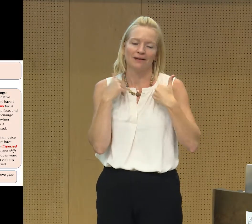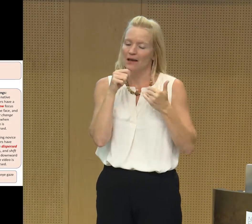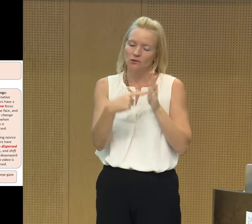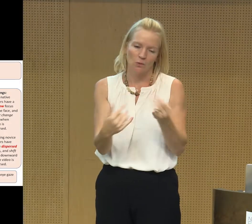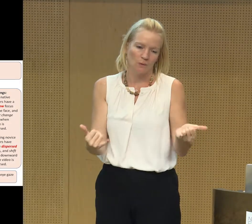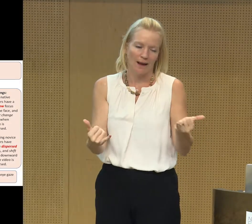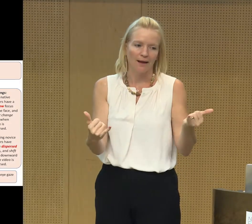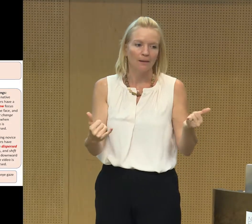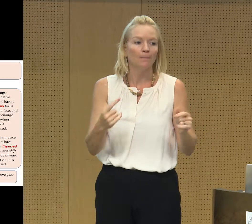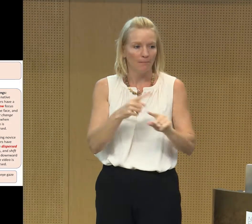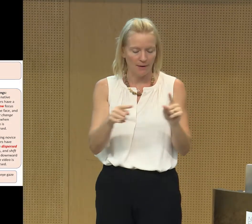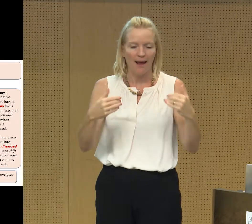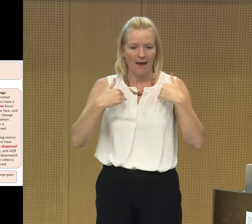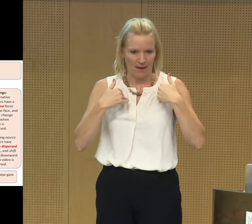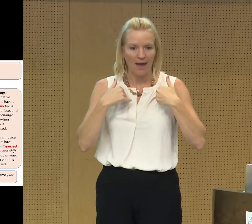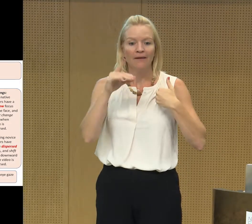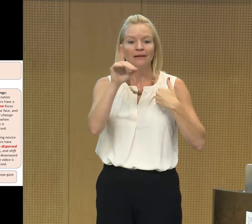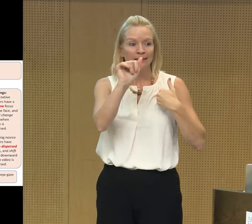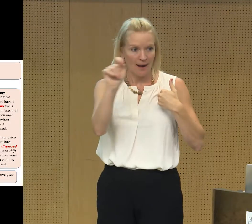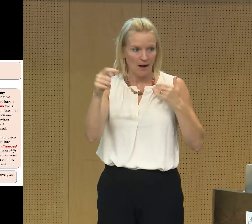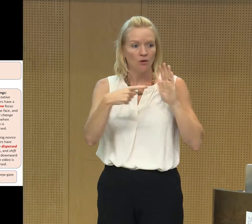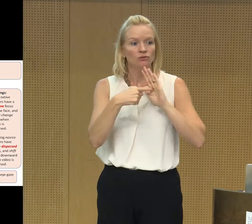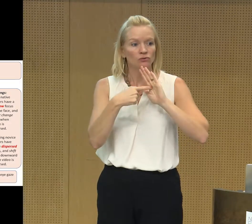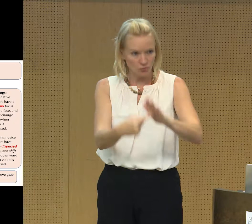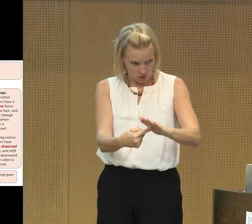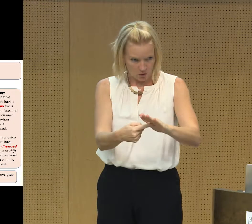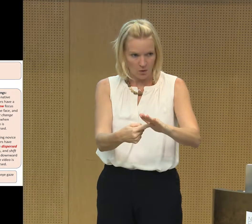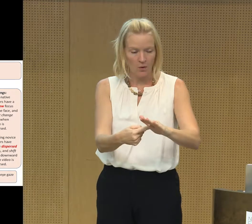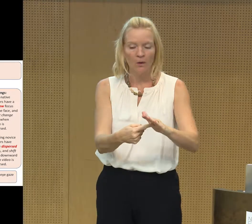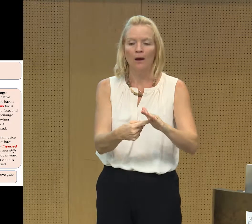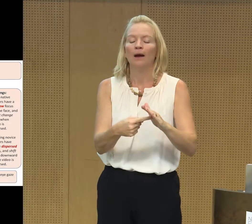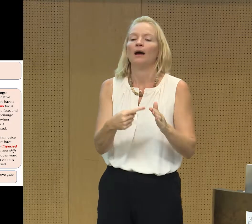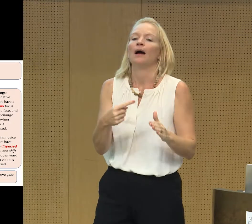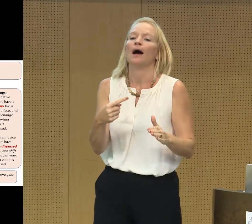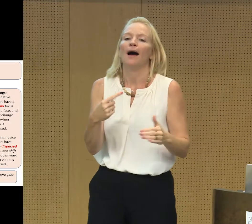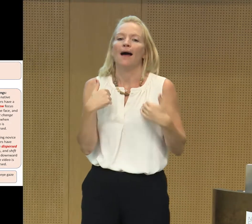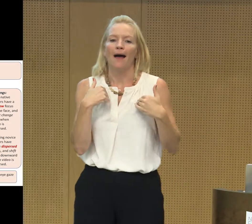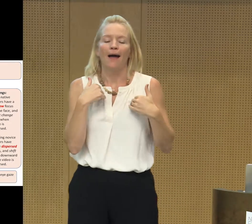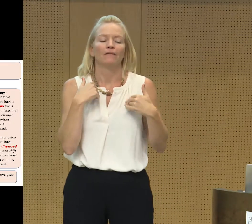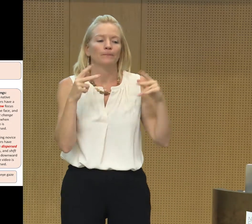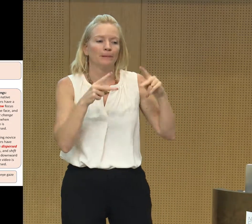we have that includes what happens when